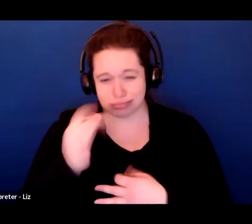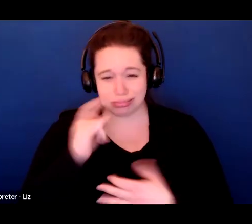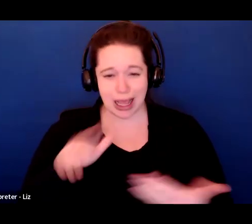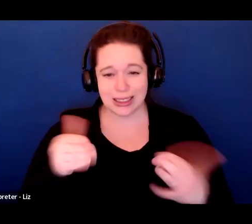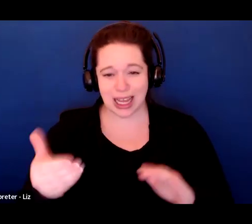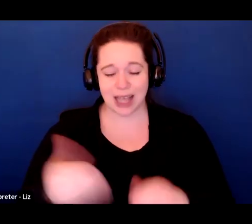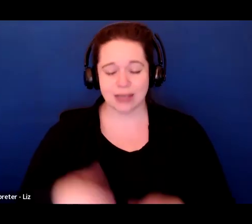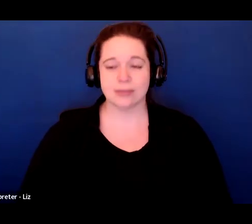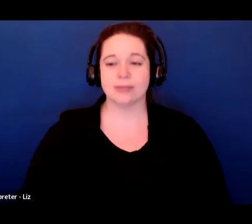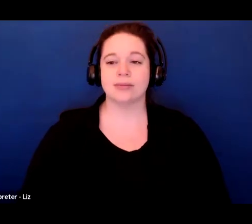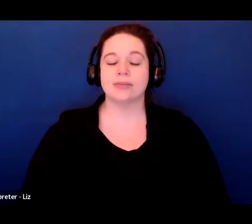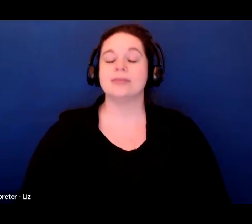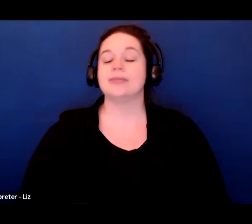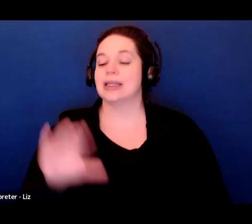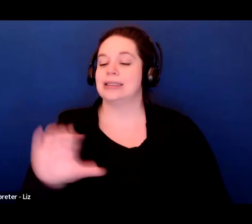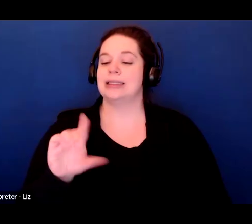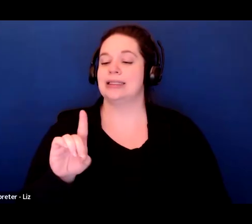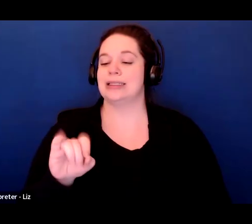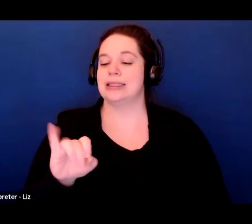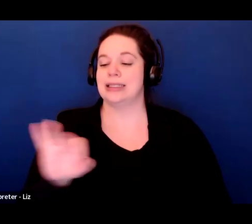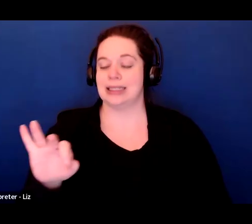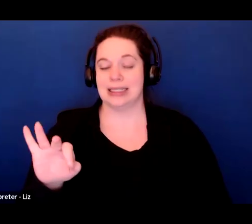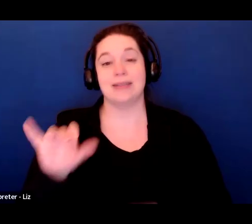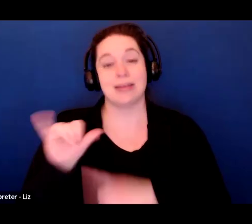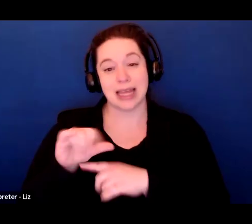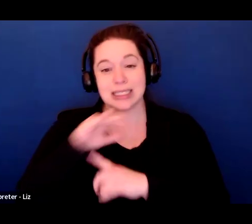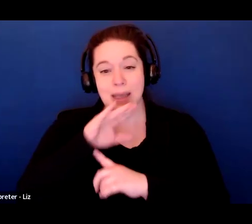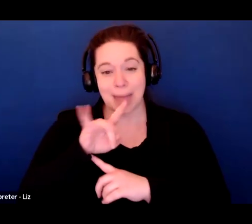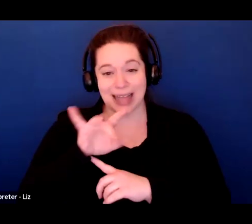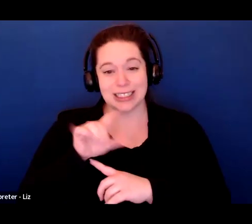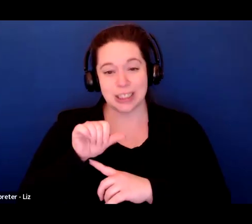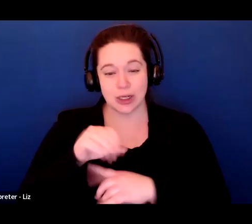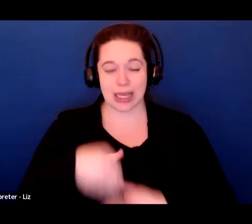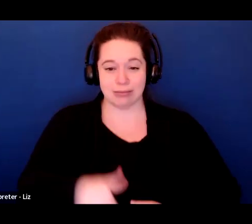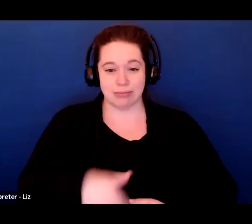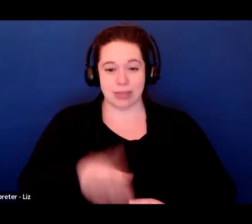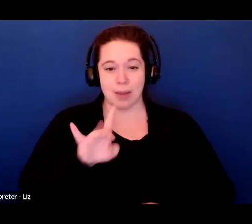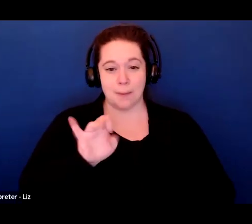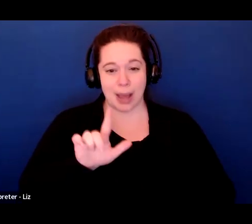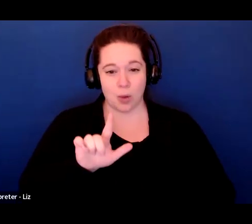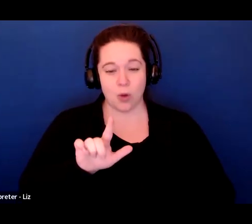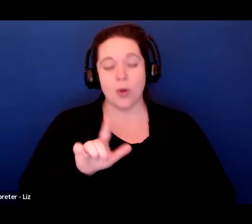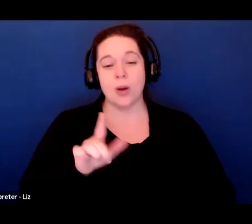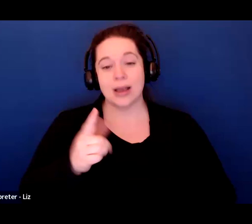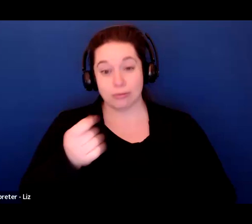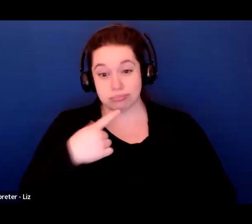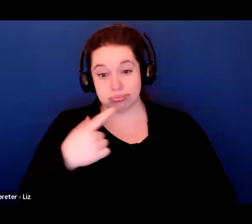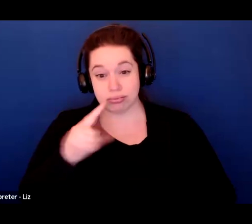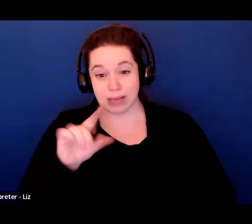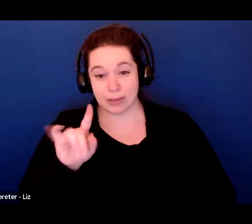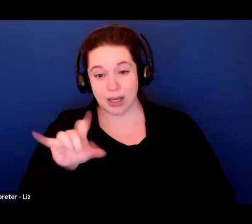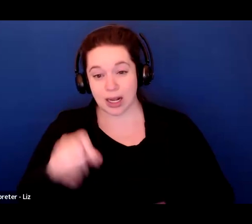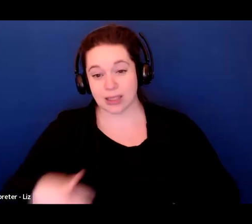It's a bacteria that is in the gets in the bowel, and it because you're on antibiotics, and it can come